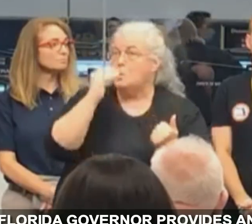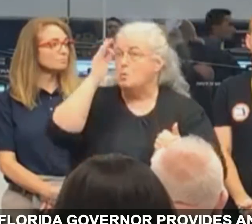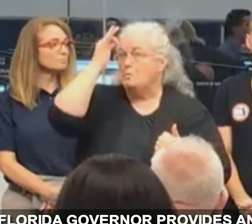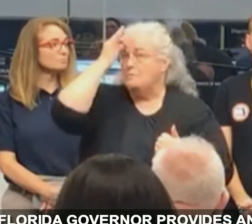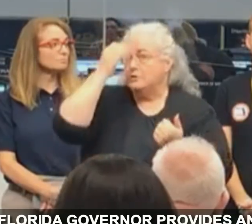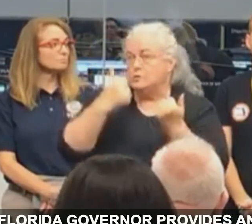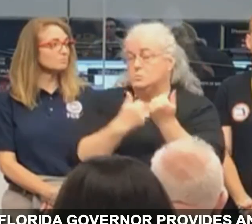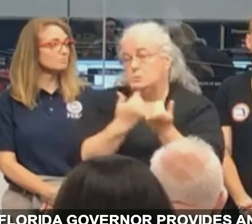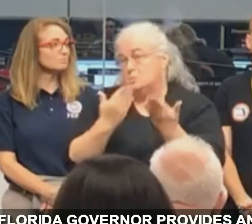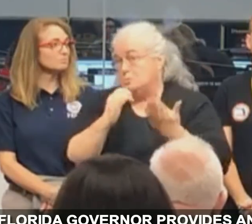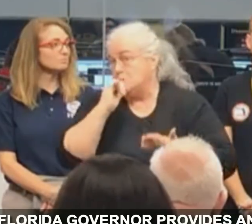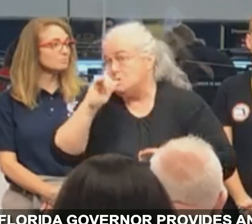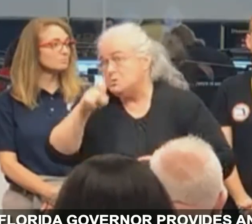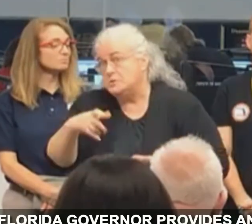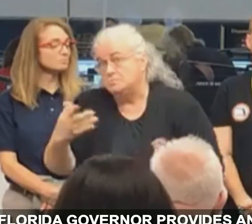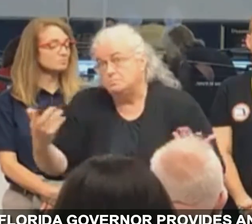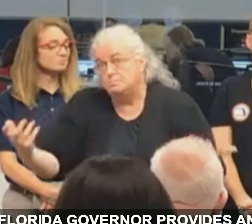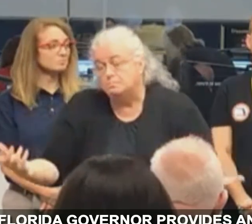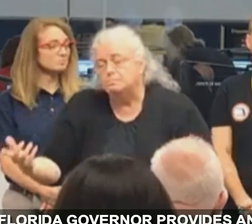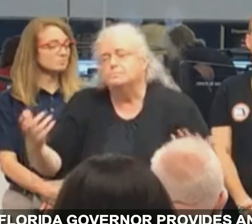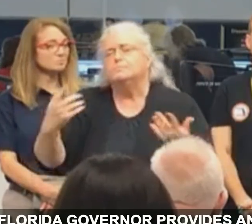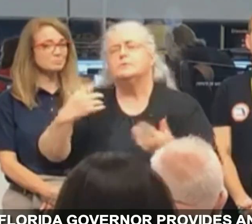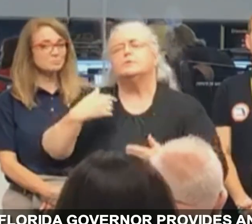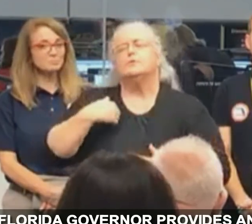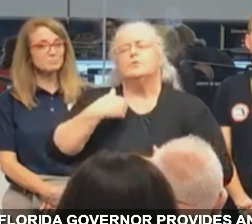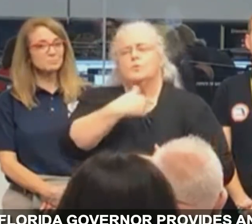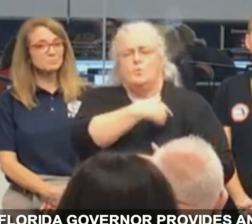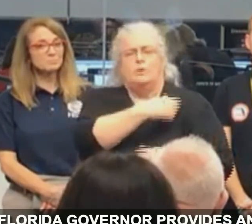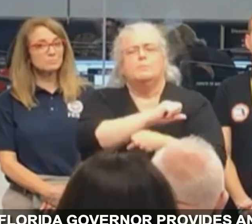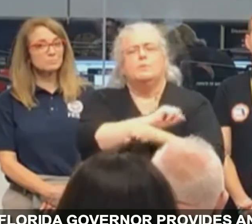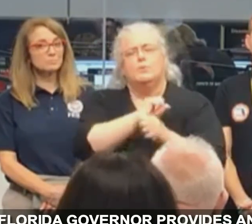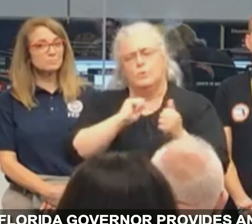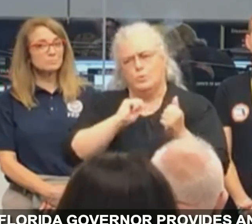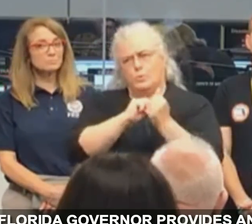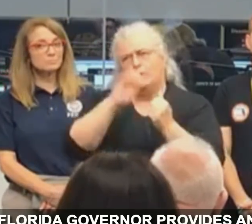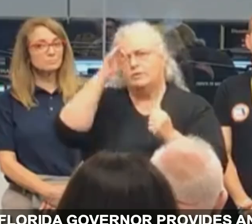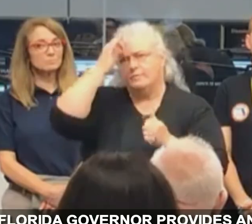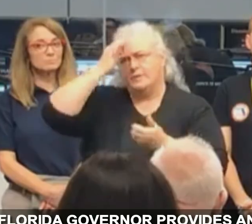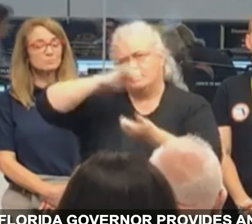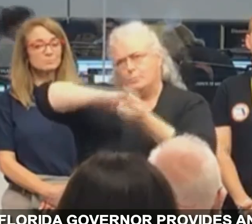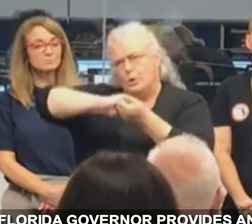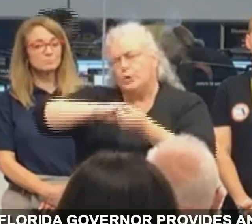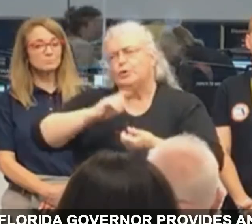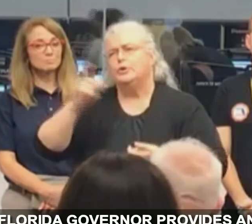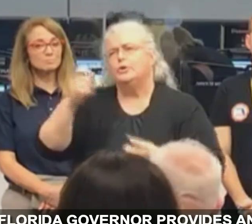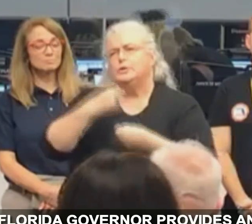necessary, but we've been working with the federal partners to